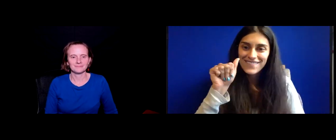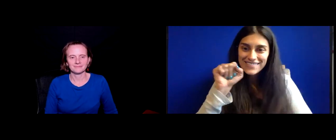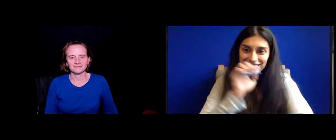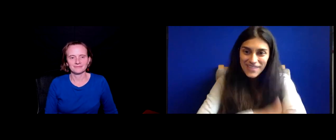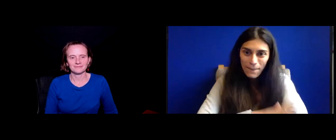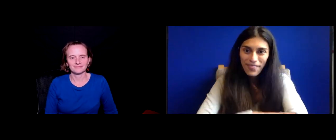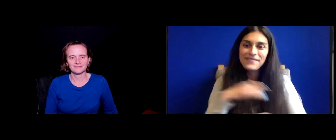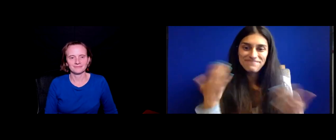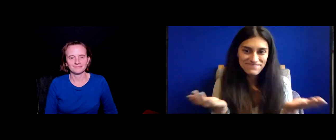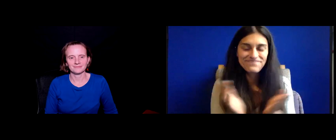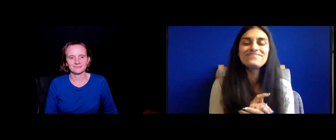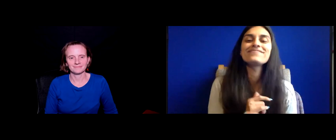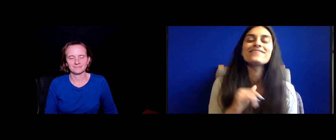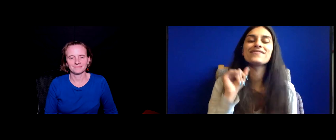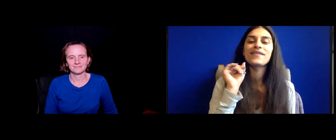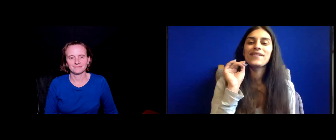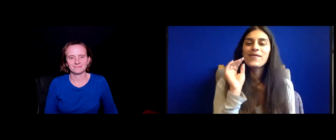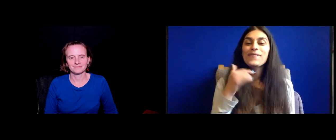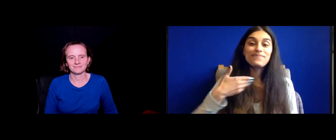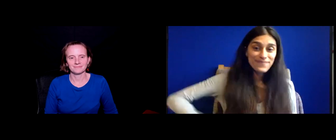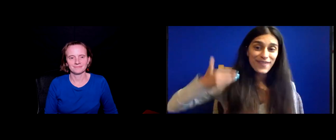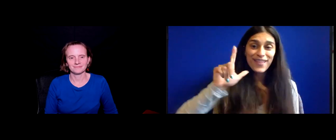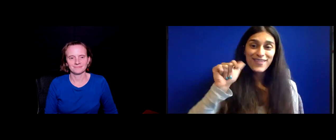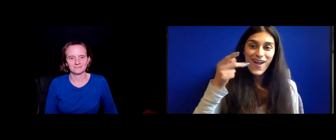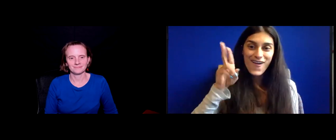Welcome back to the DVAS table.